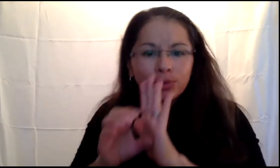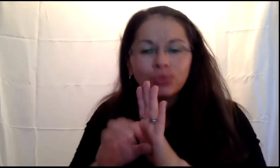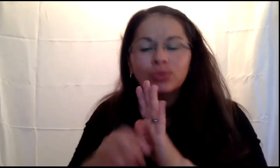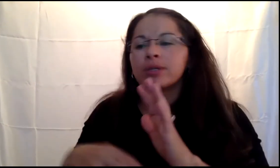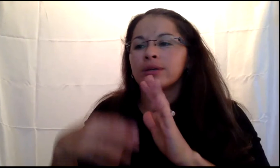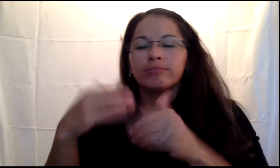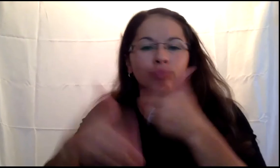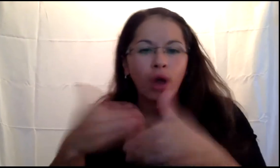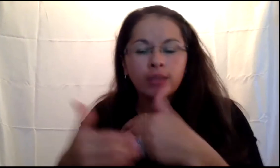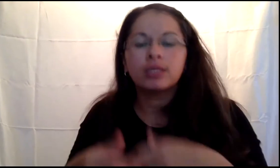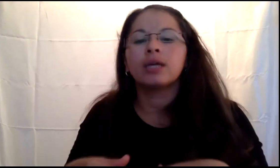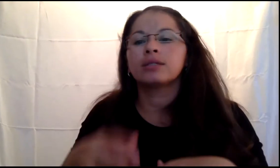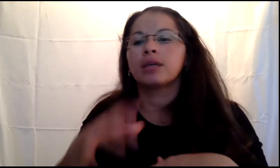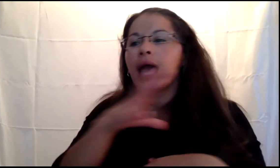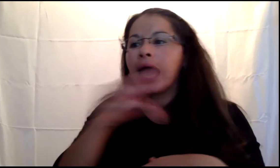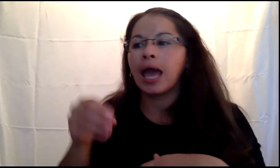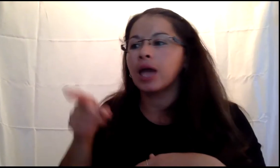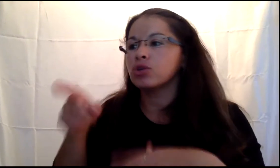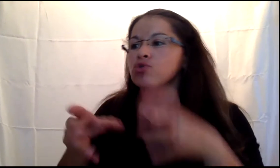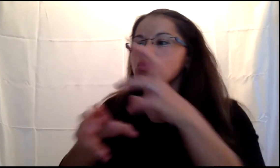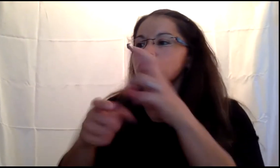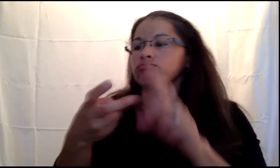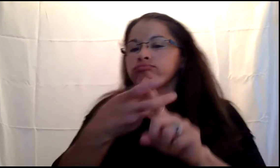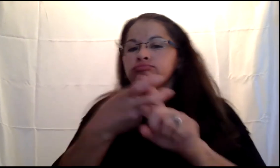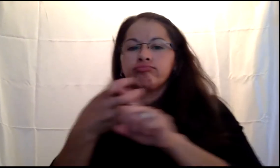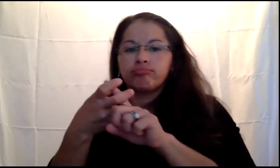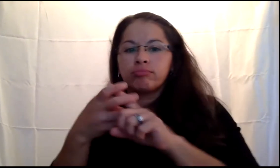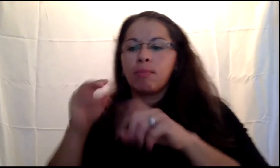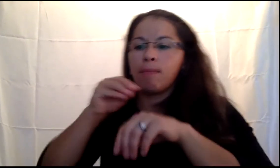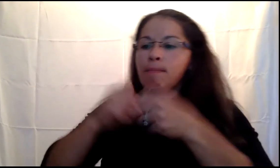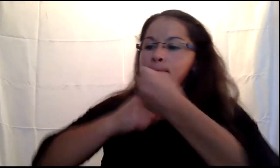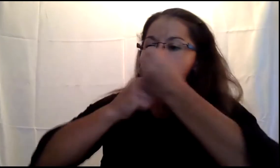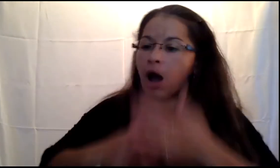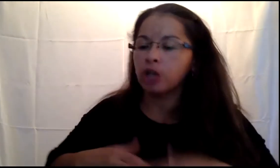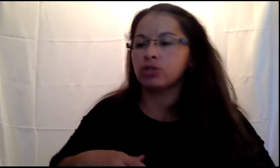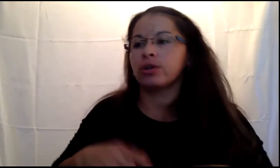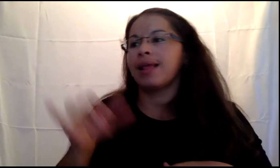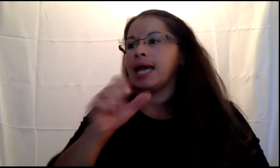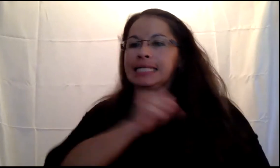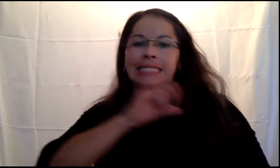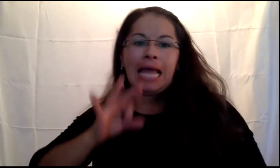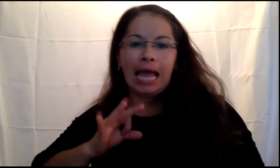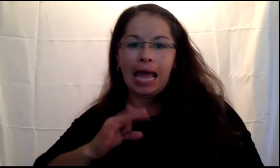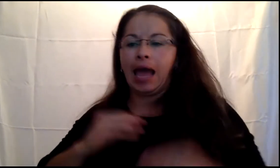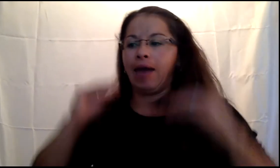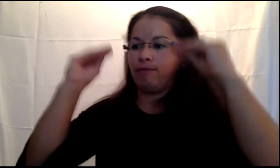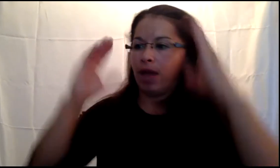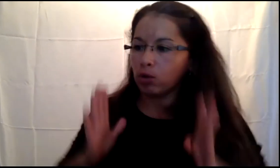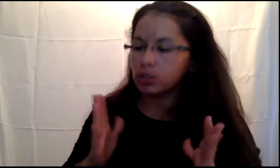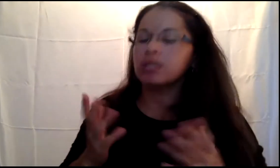also get an advisor or a sponsor who can be a staff member or a faculty member, who can work with you to make sure that